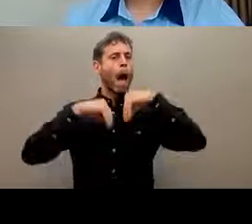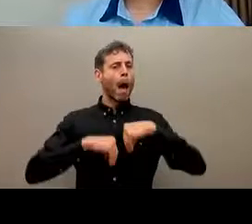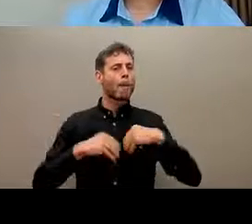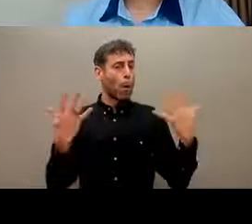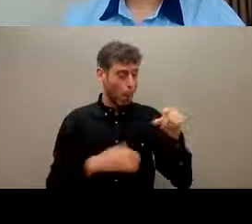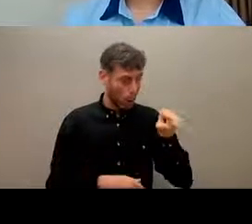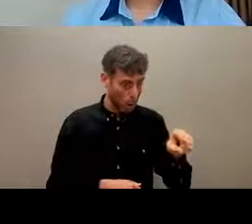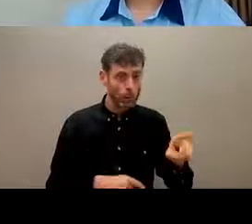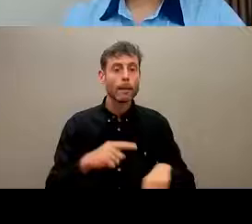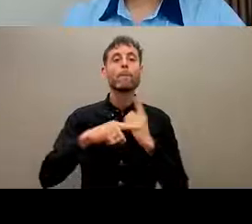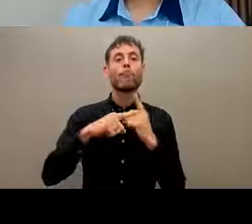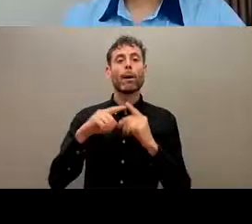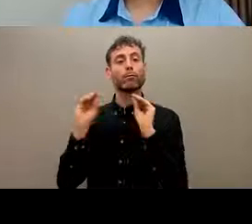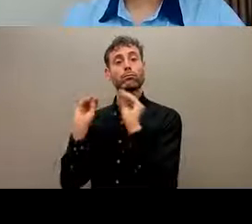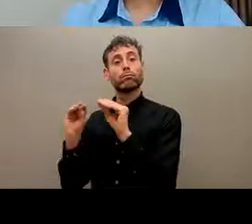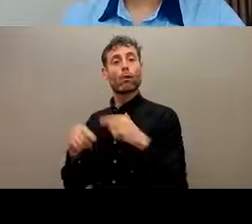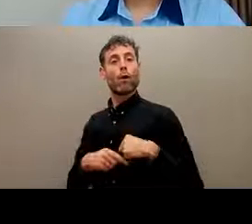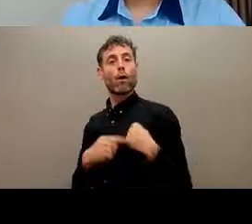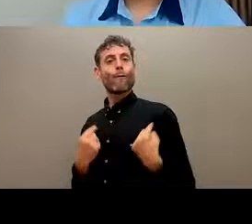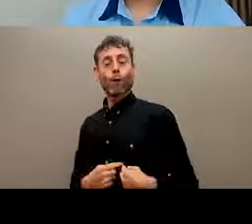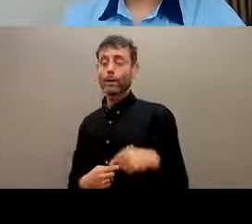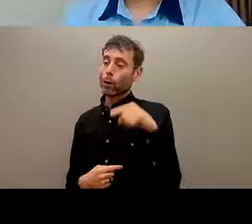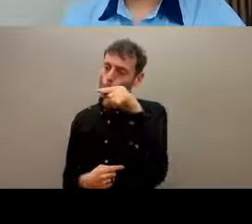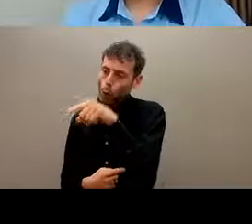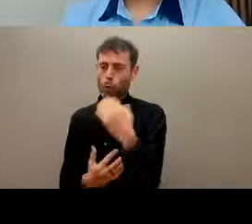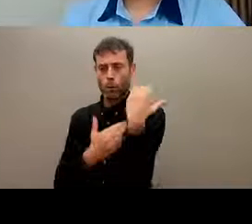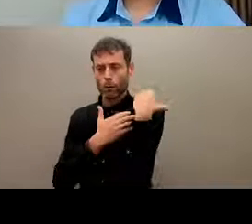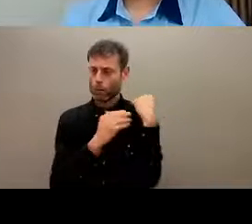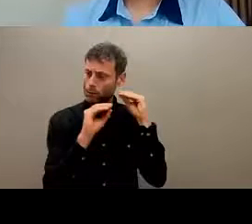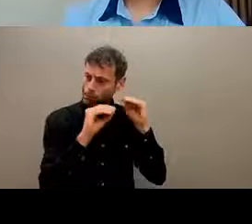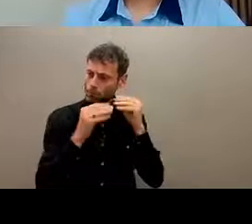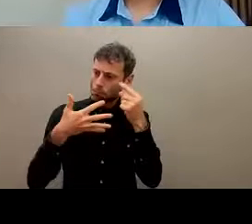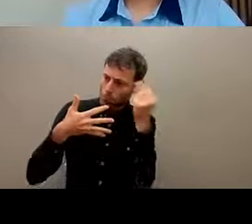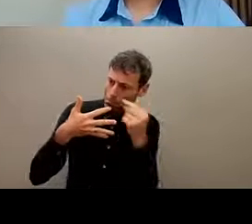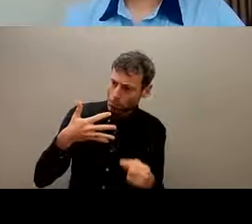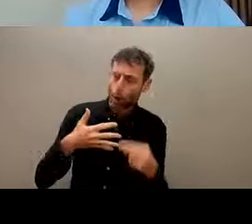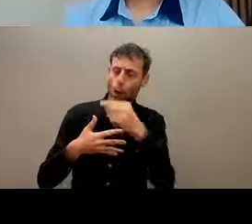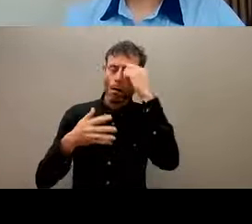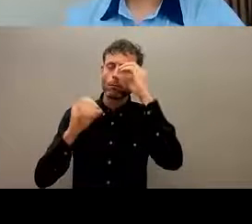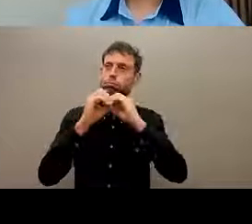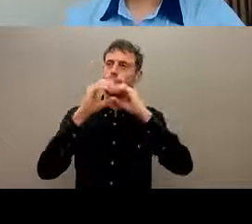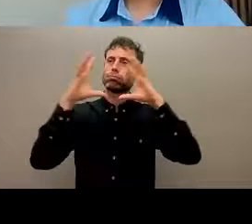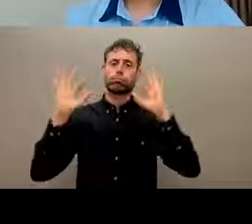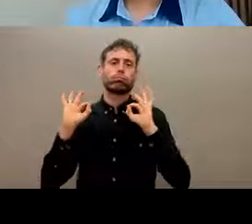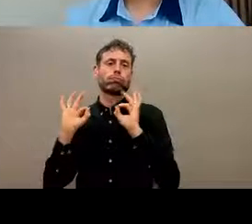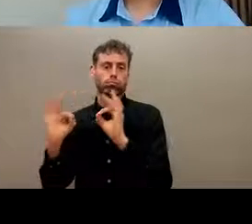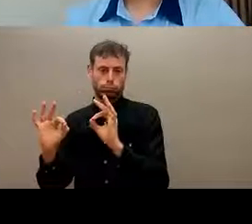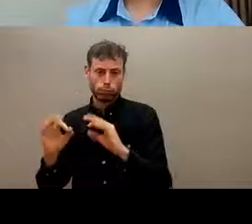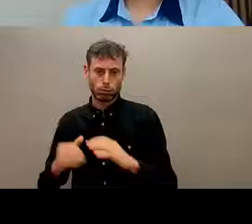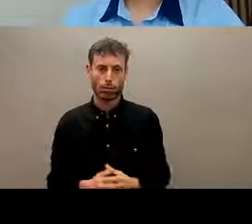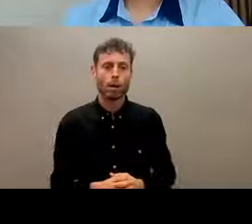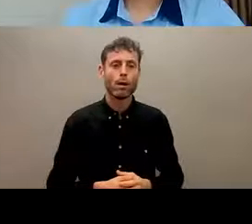what they shouldn't do during the program. And then we support the volunteers and the students inside and outside